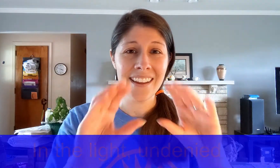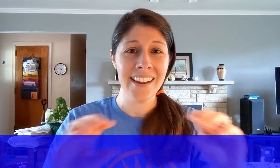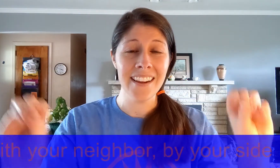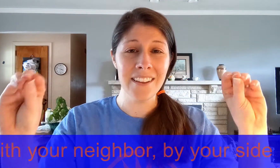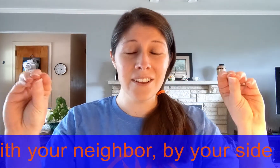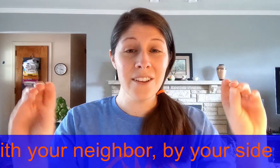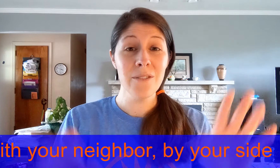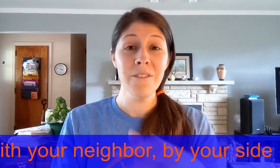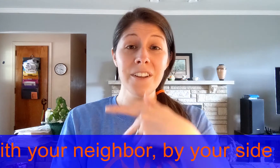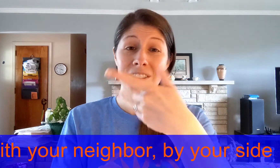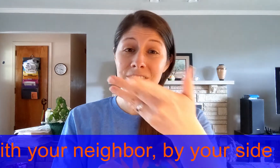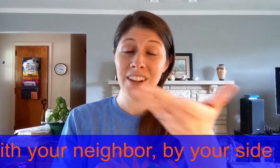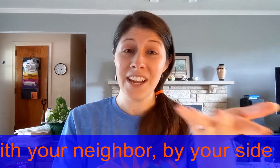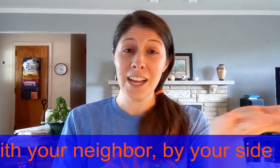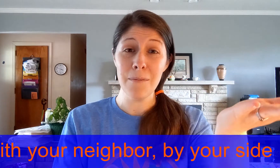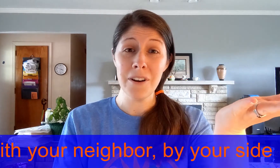undenied, with your neighbor